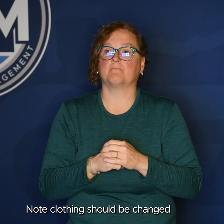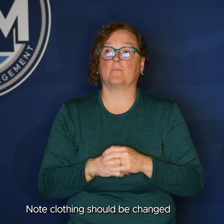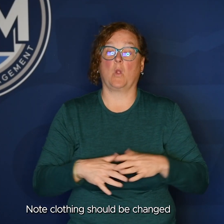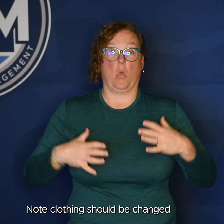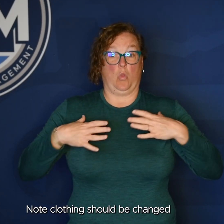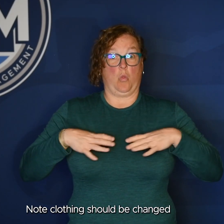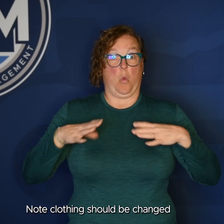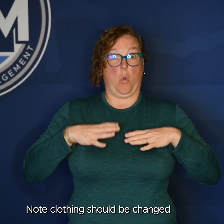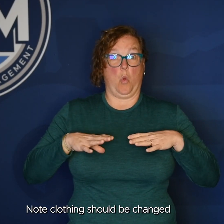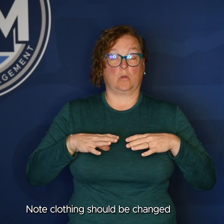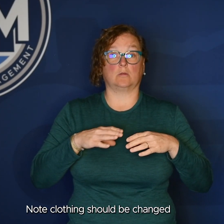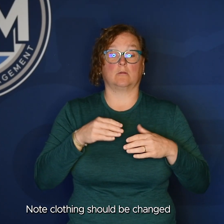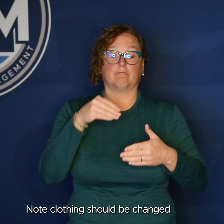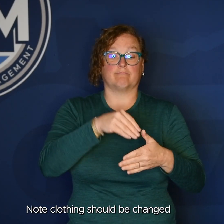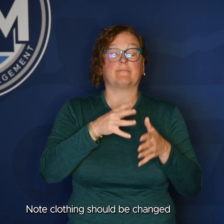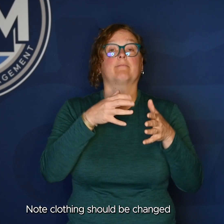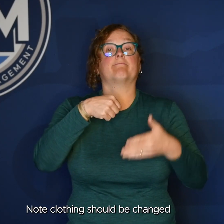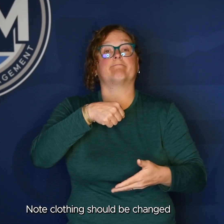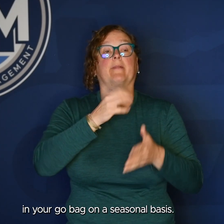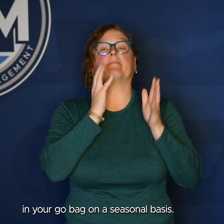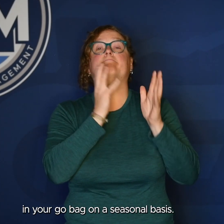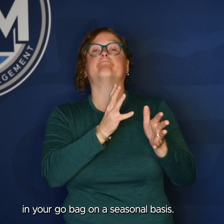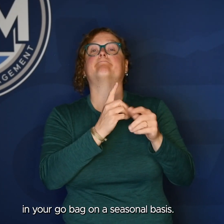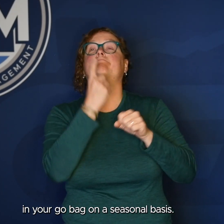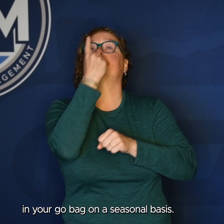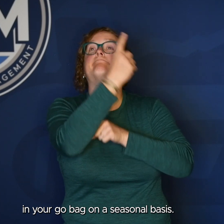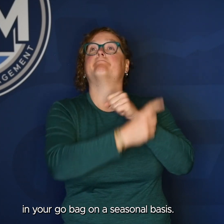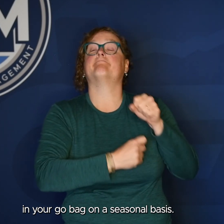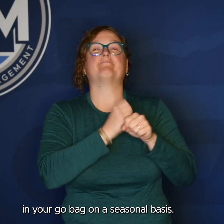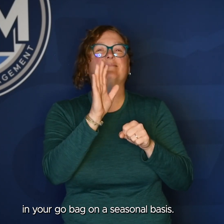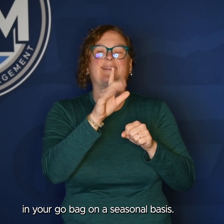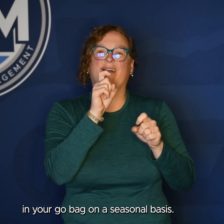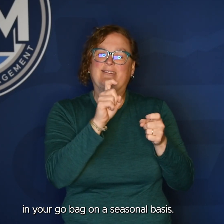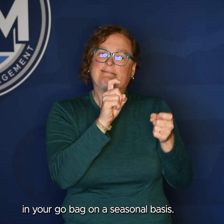Note: clothing should be changed in your go bag on a seasonal basis.